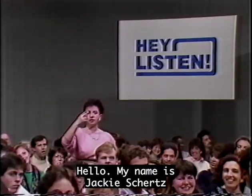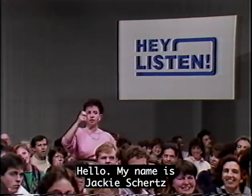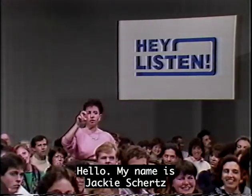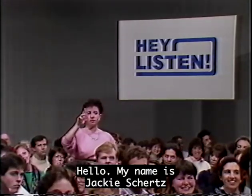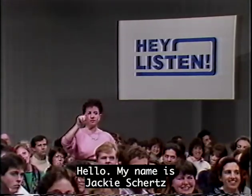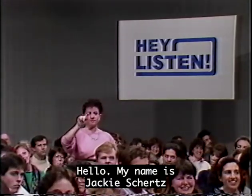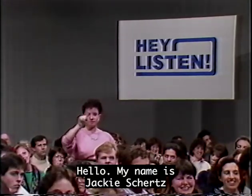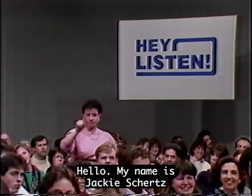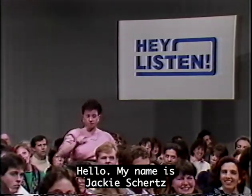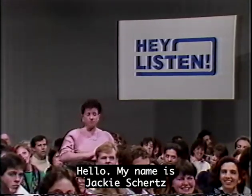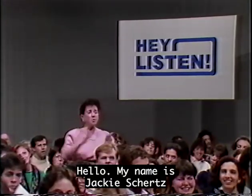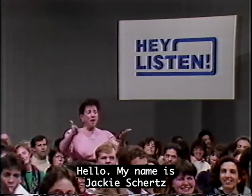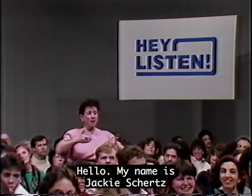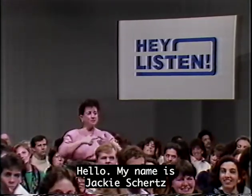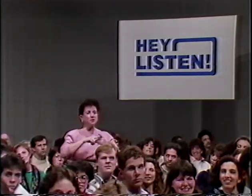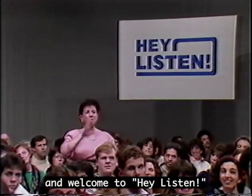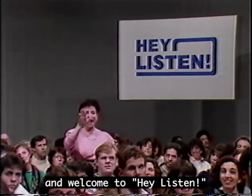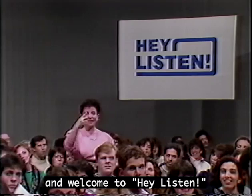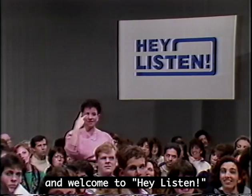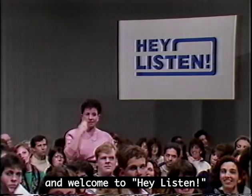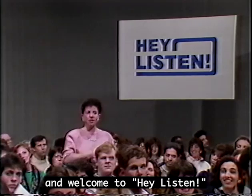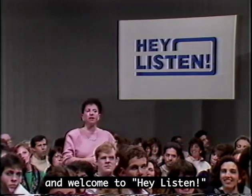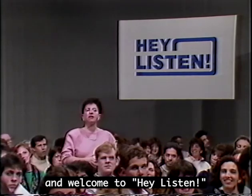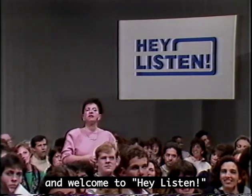My name is Jackie Schertz, and welcome to Hey Listen.